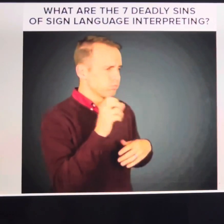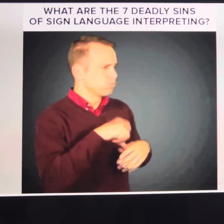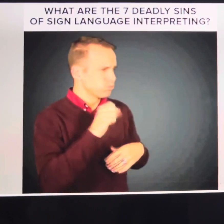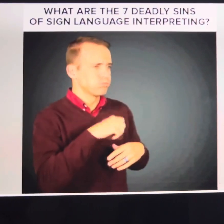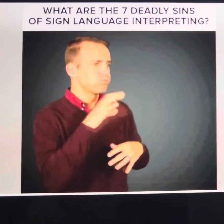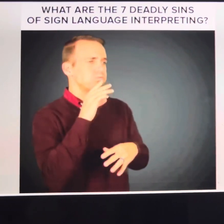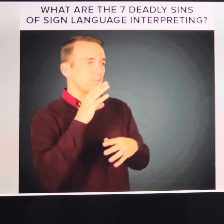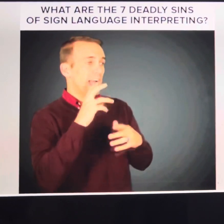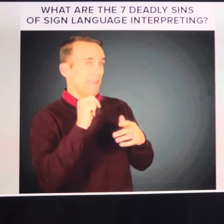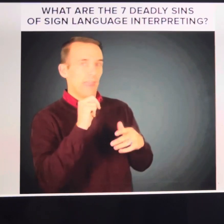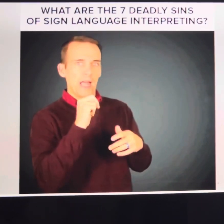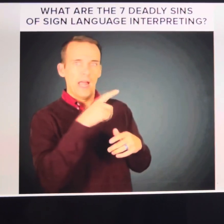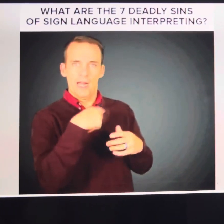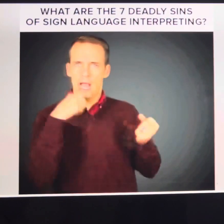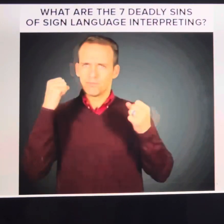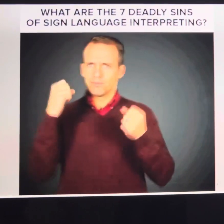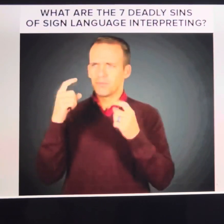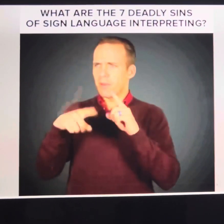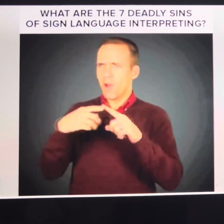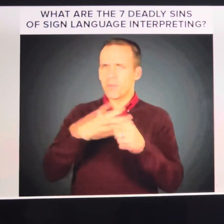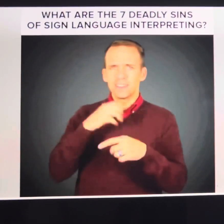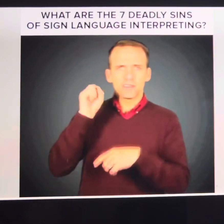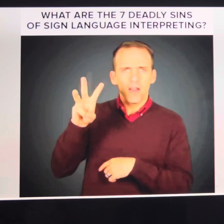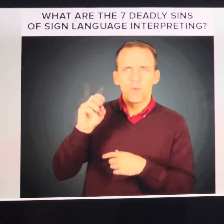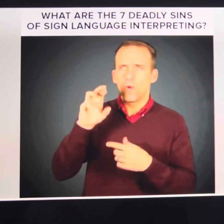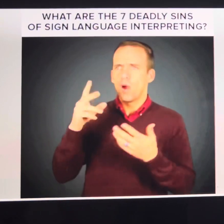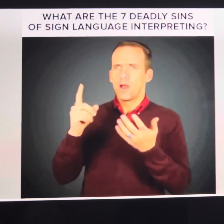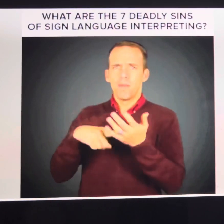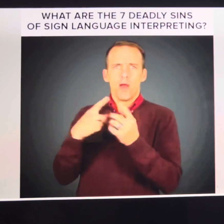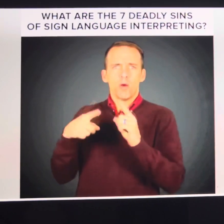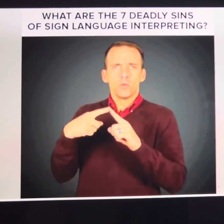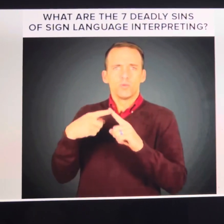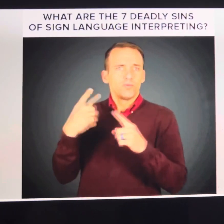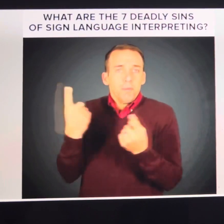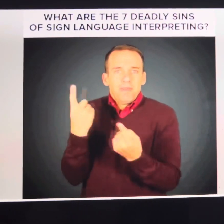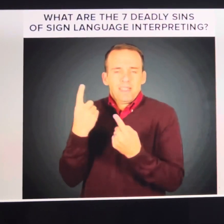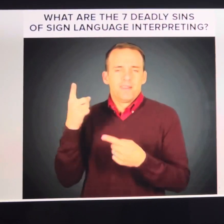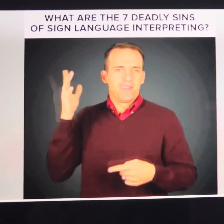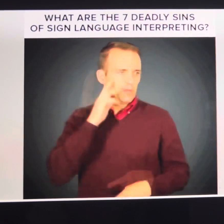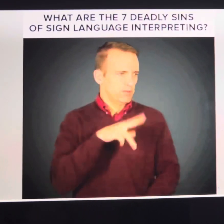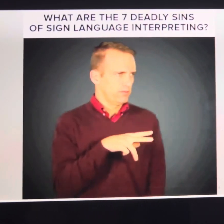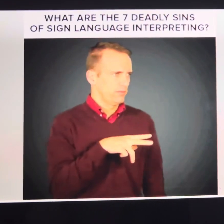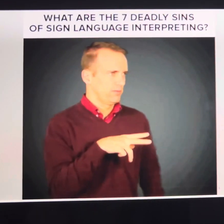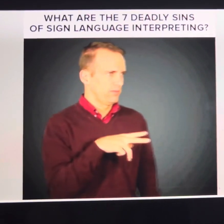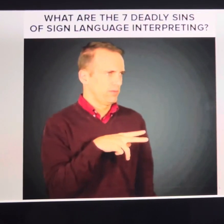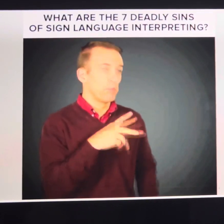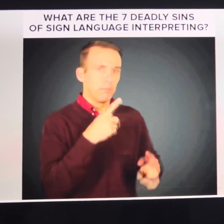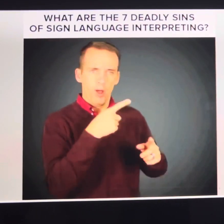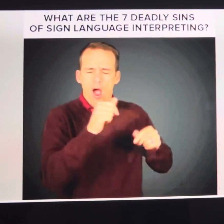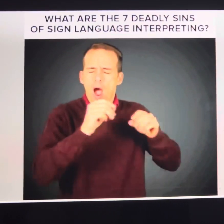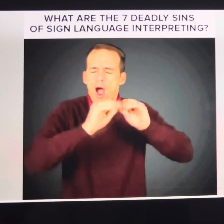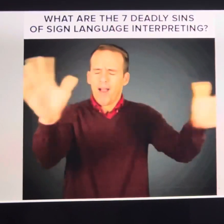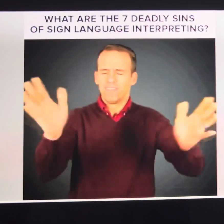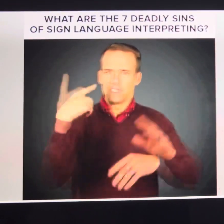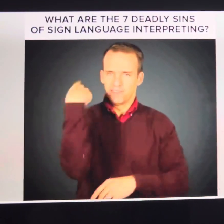Sometimes when a person is signing and they're watching the person sign,